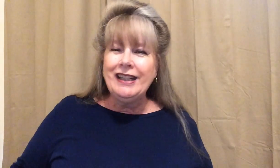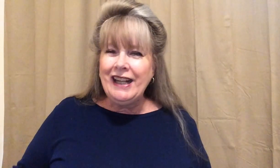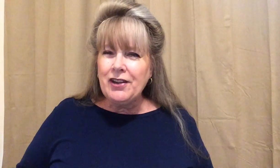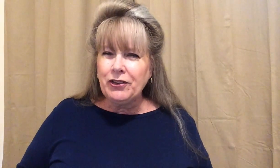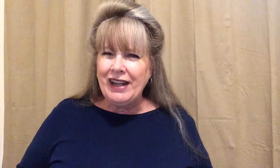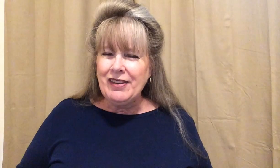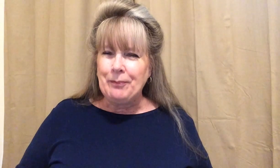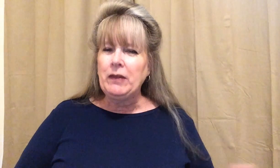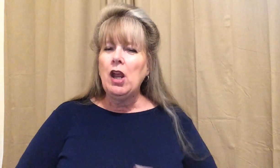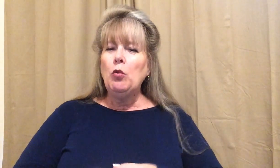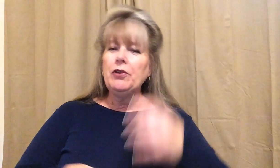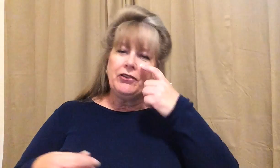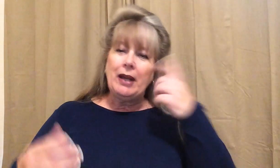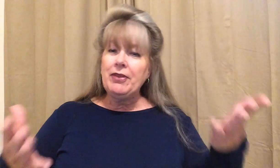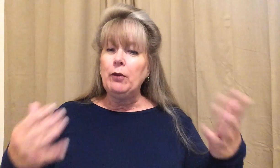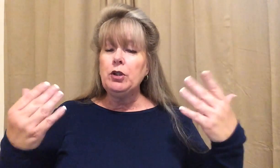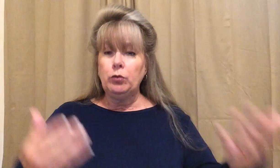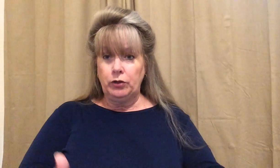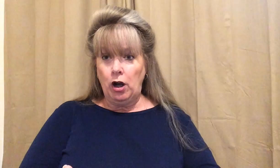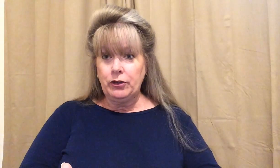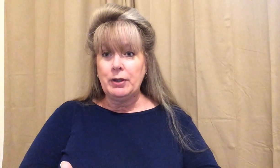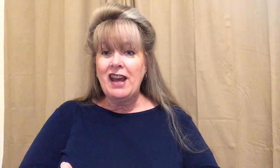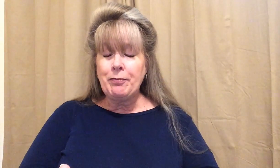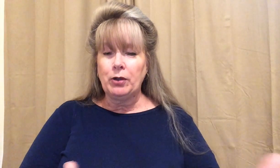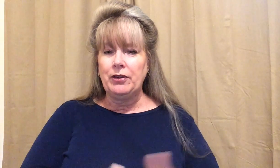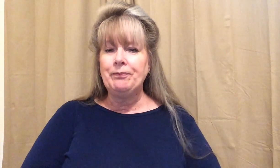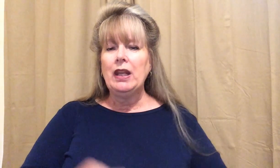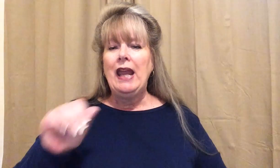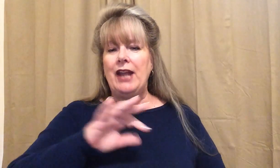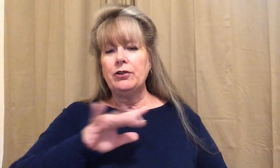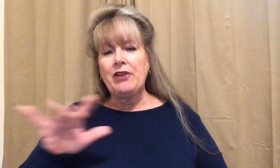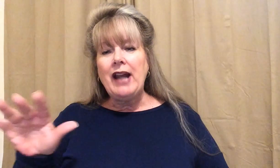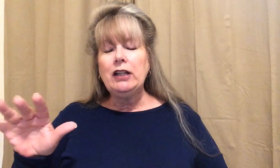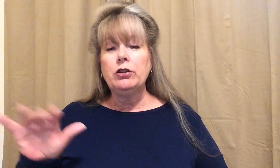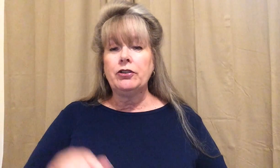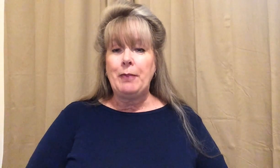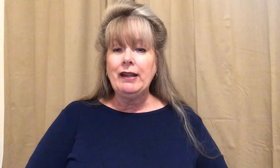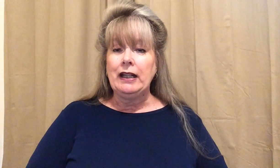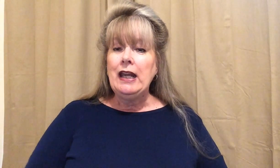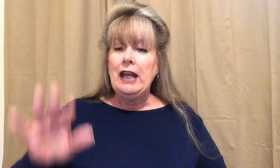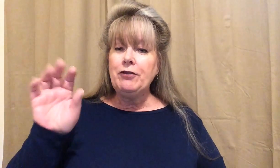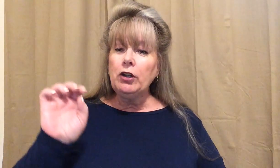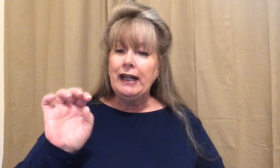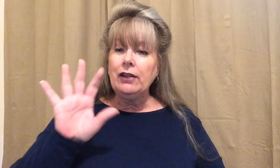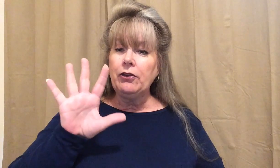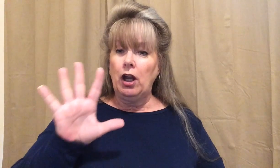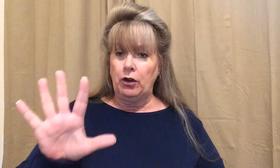can't understand them. Well, it's the same thing when you talk to a deaf person and you're signing or you're spelling. If your hands are